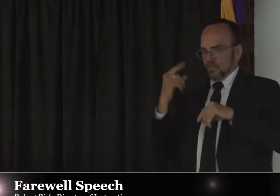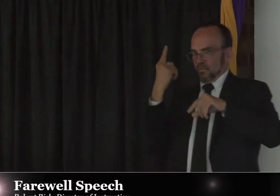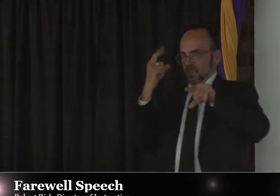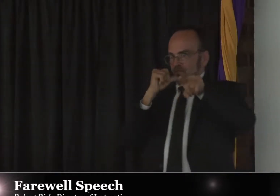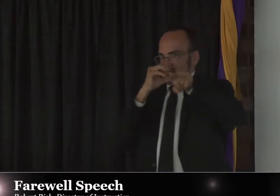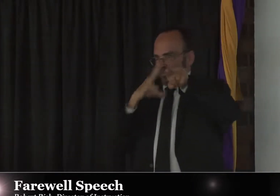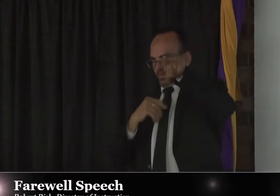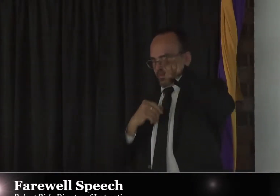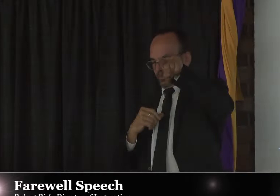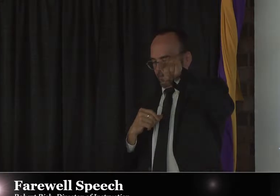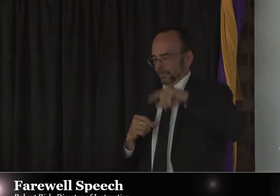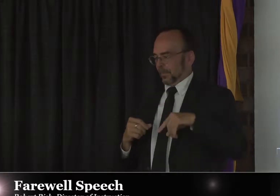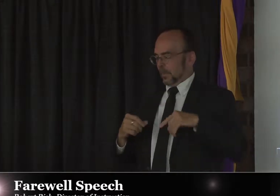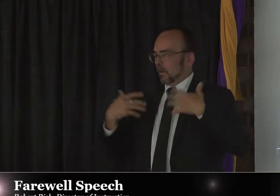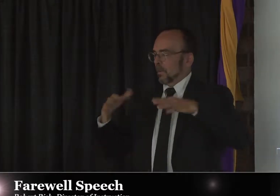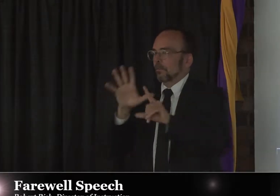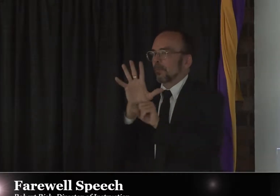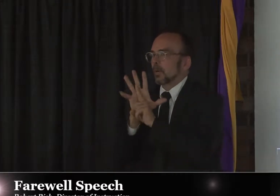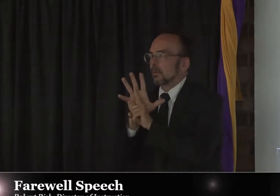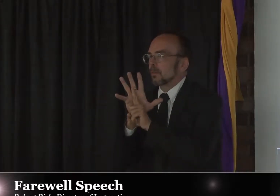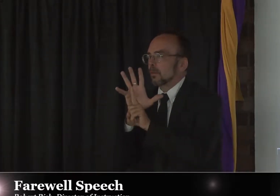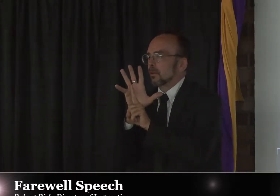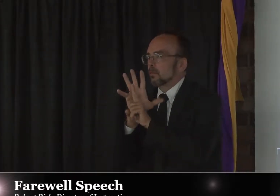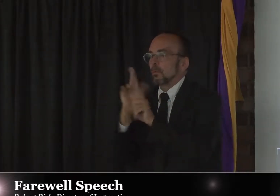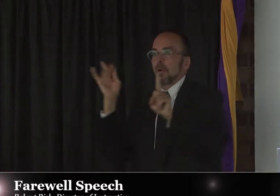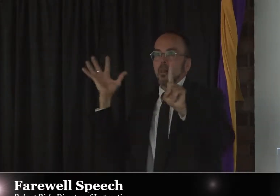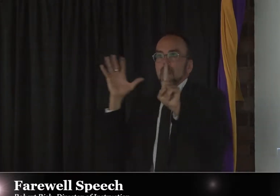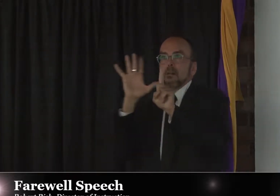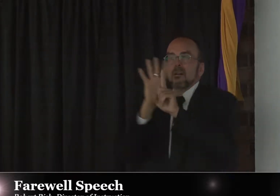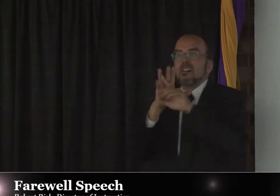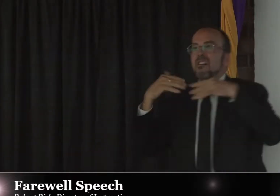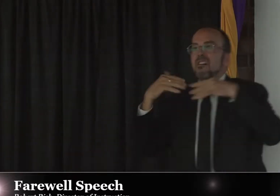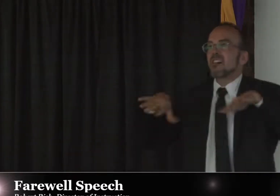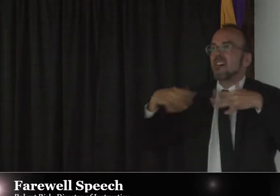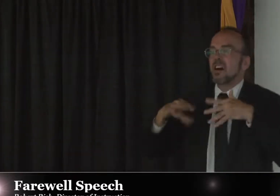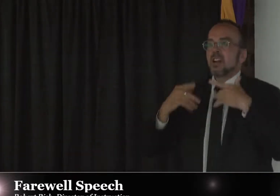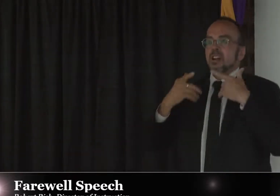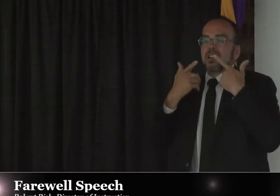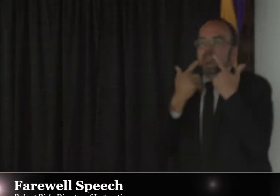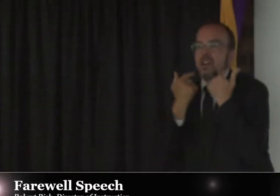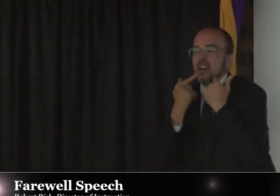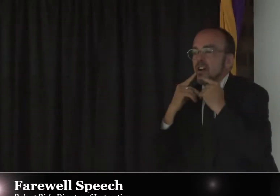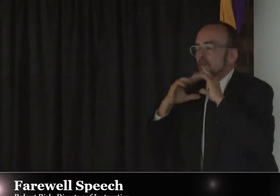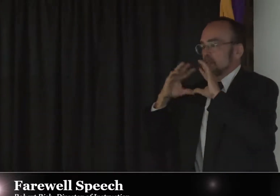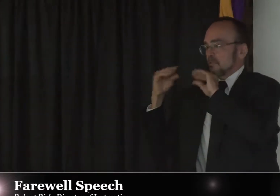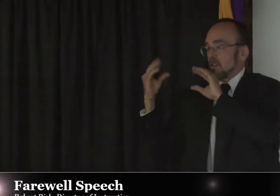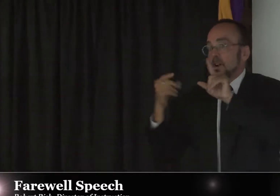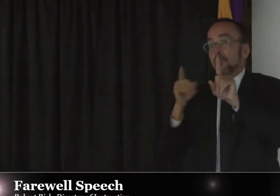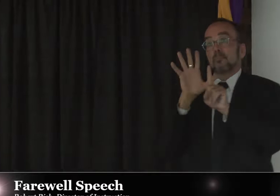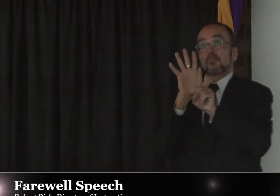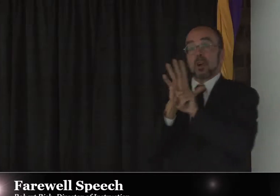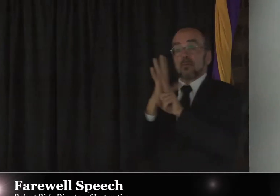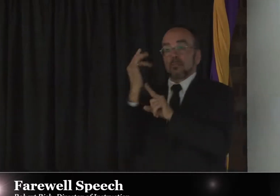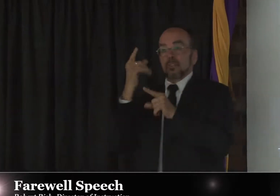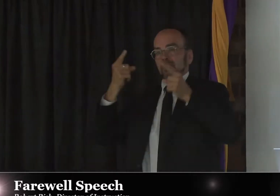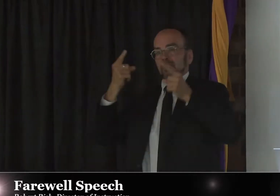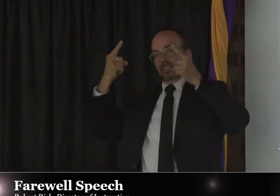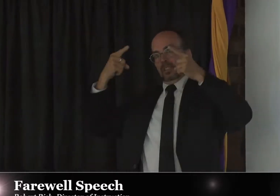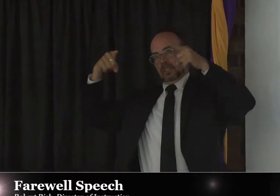buffet style? And there was a woman, very popular. People wanted to chat with her, laughed and talked. She